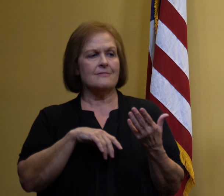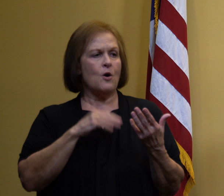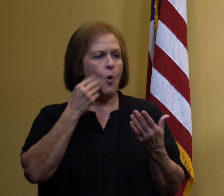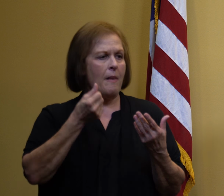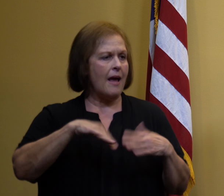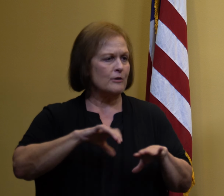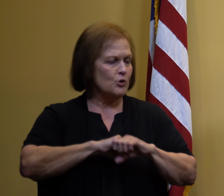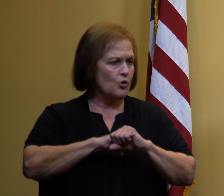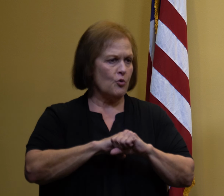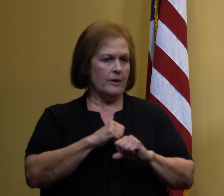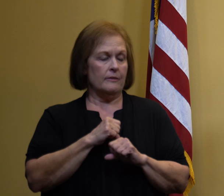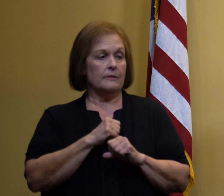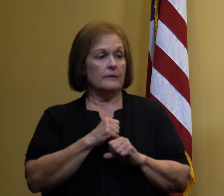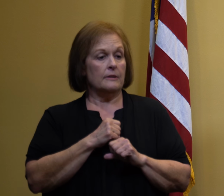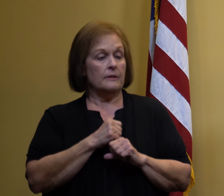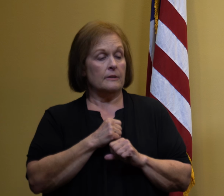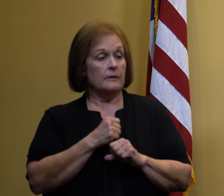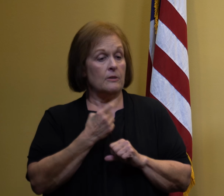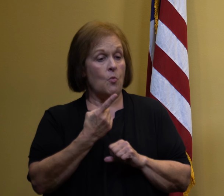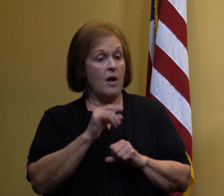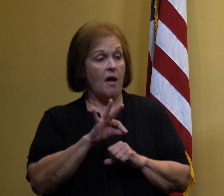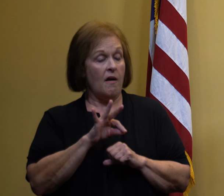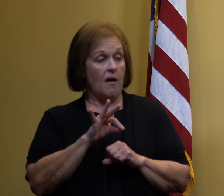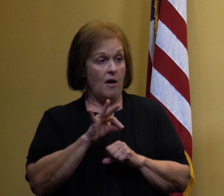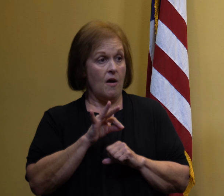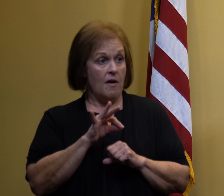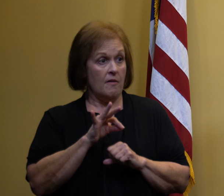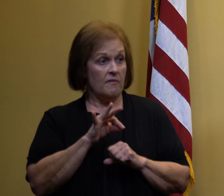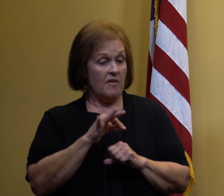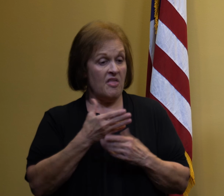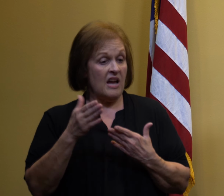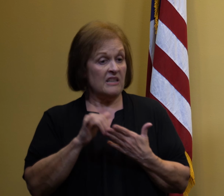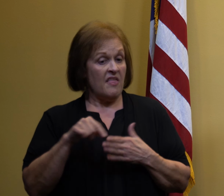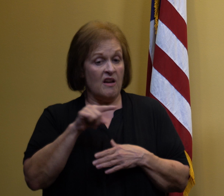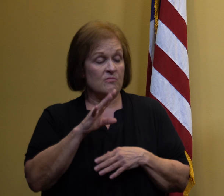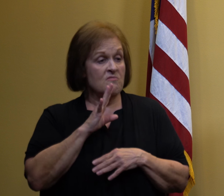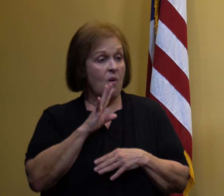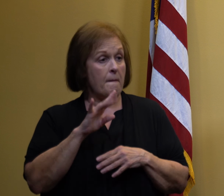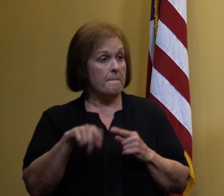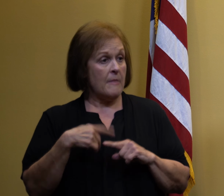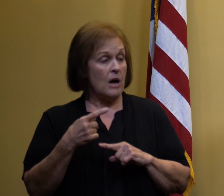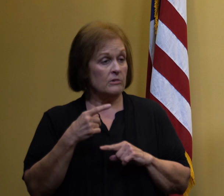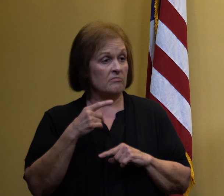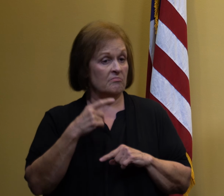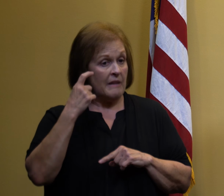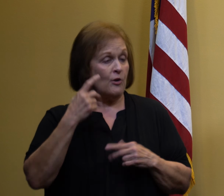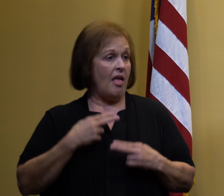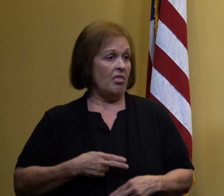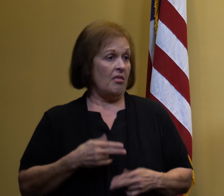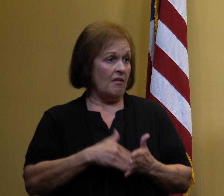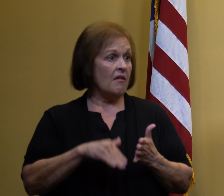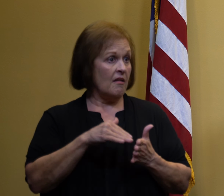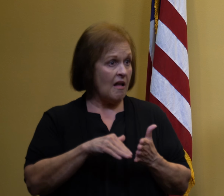Homeland Security, and one of the main topics that we spoke about was mental health and how